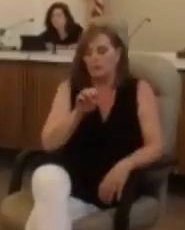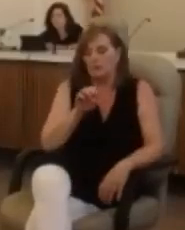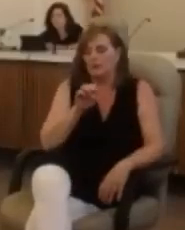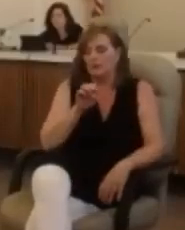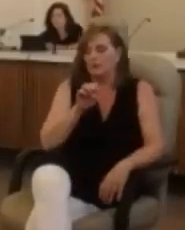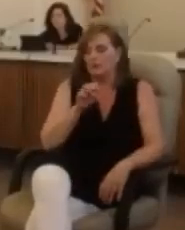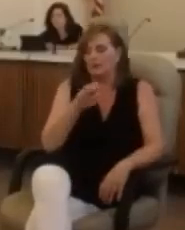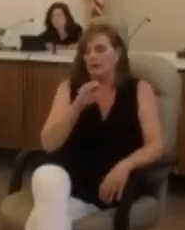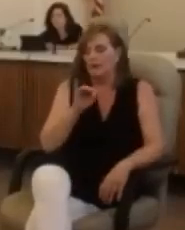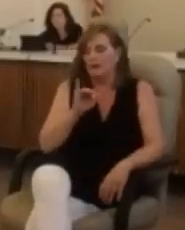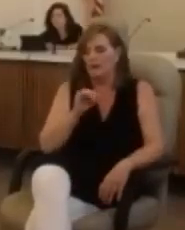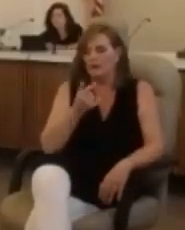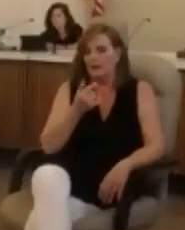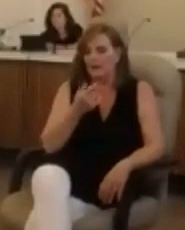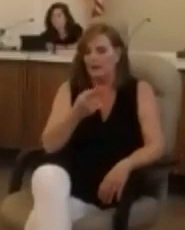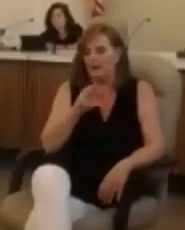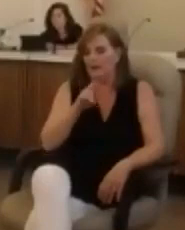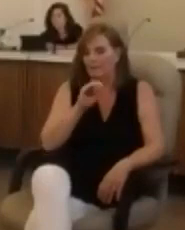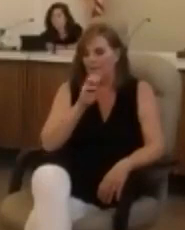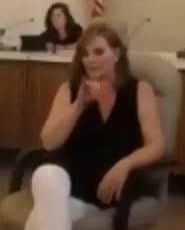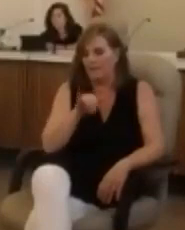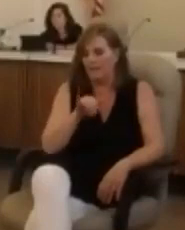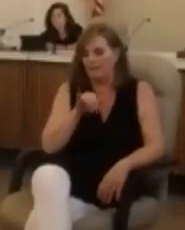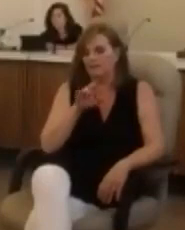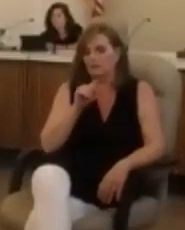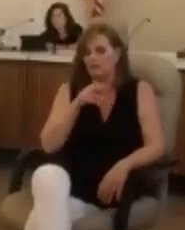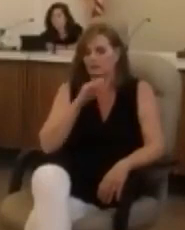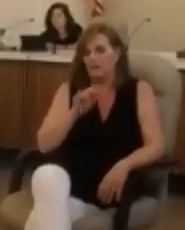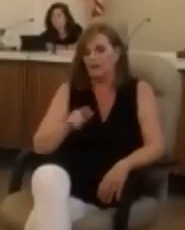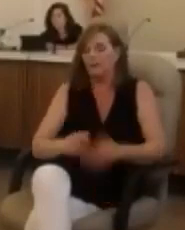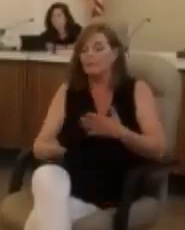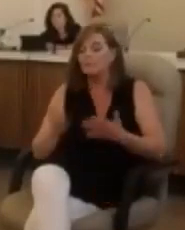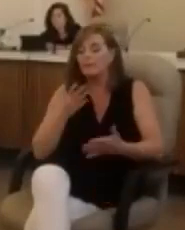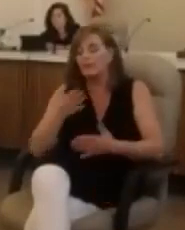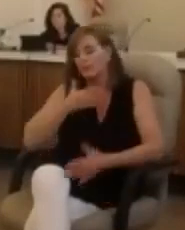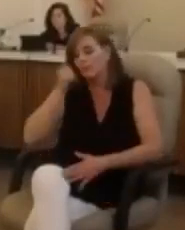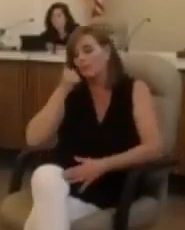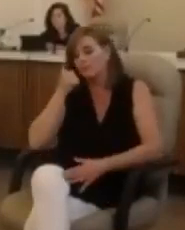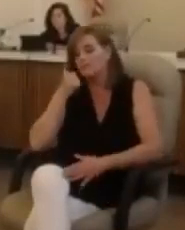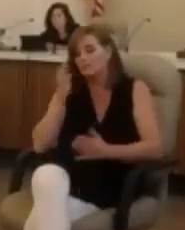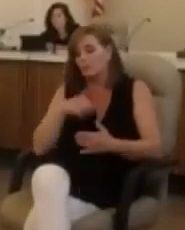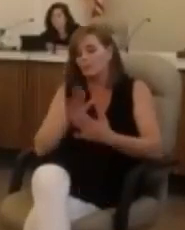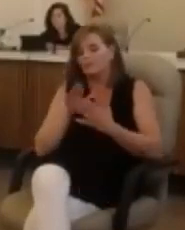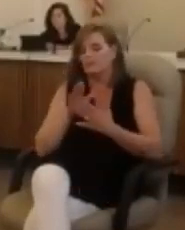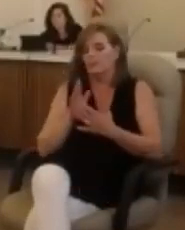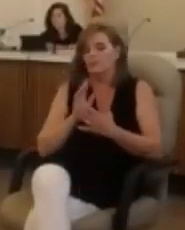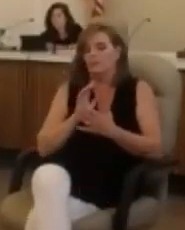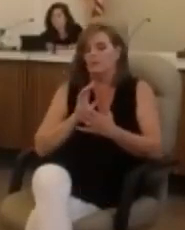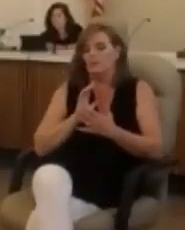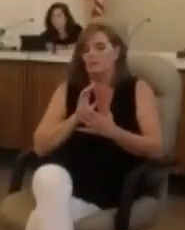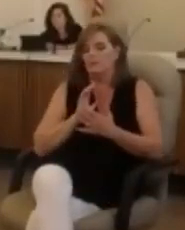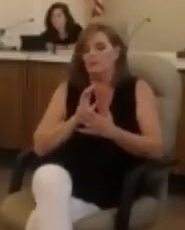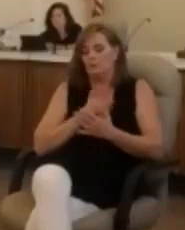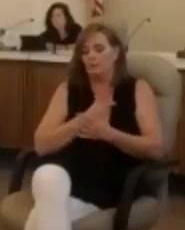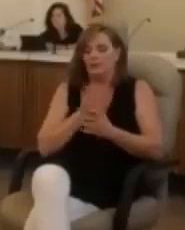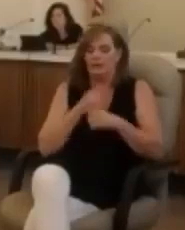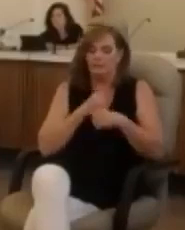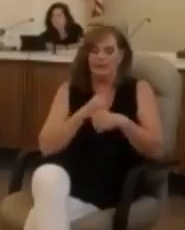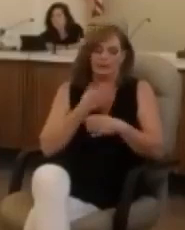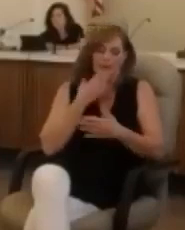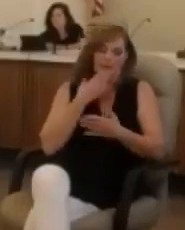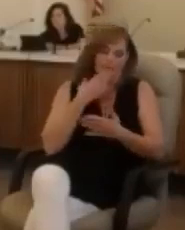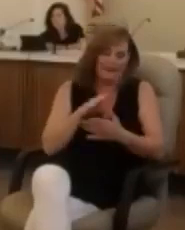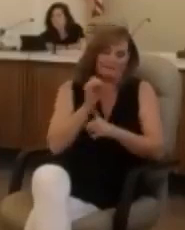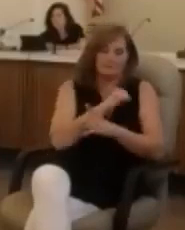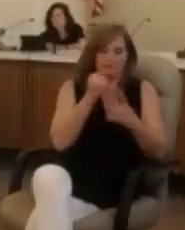to be one of the best ways that we can mitigate a bad